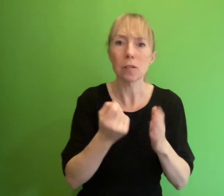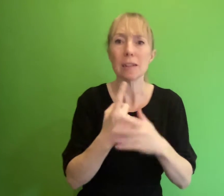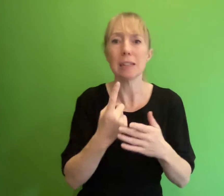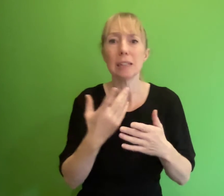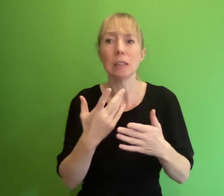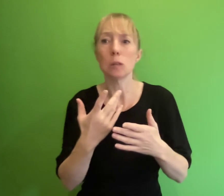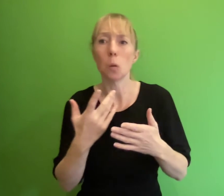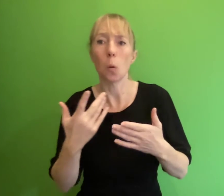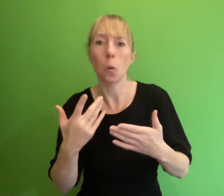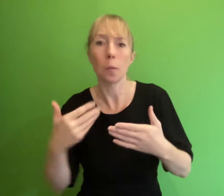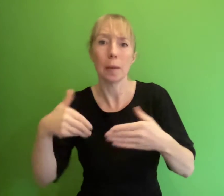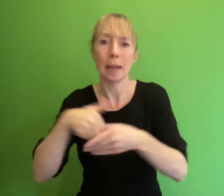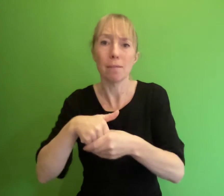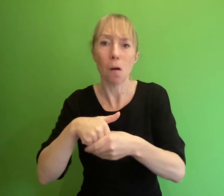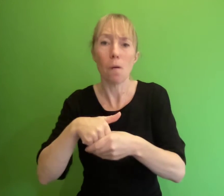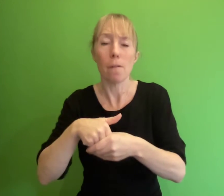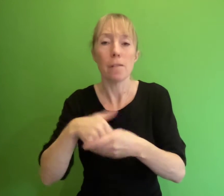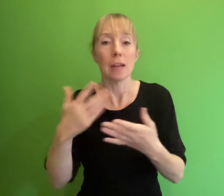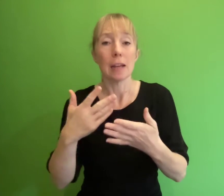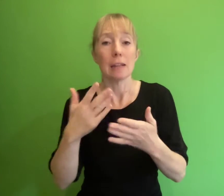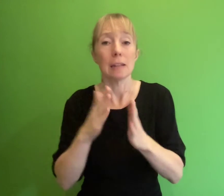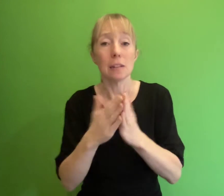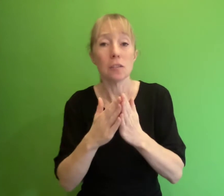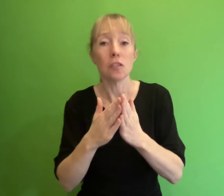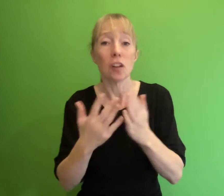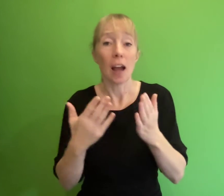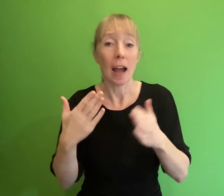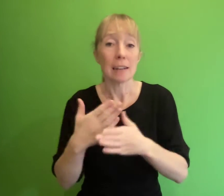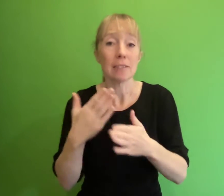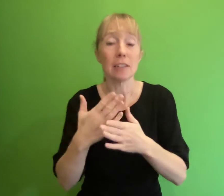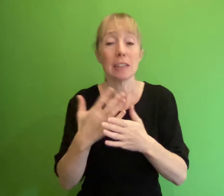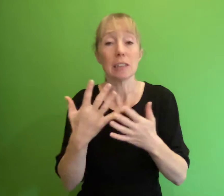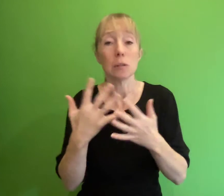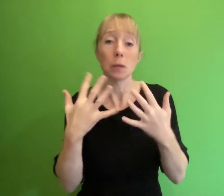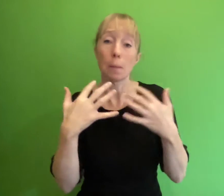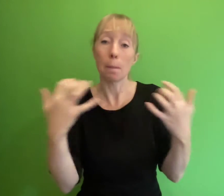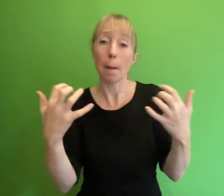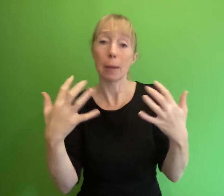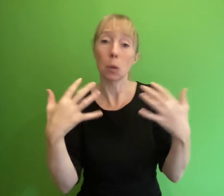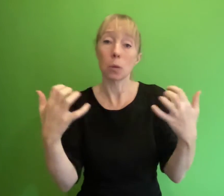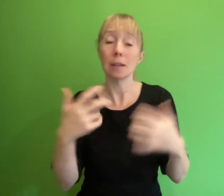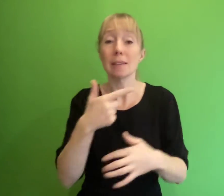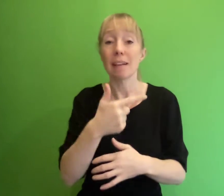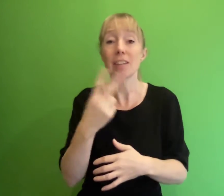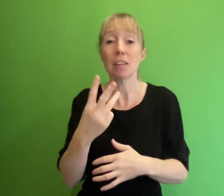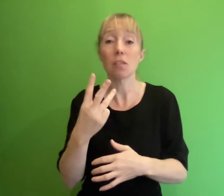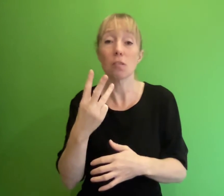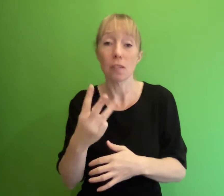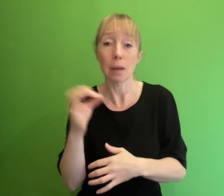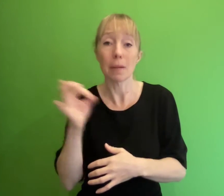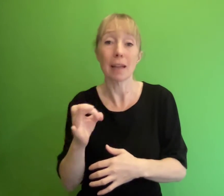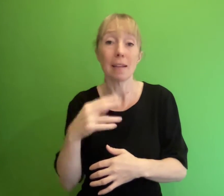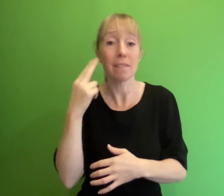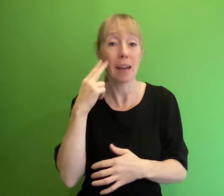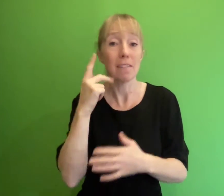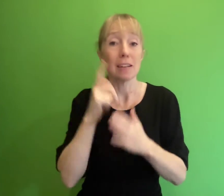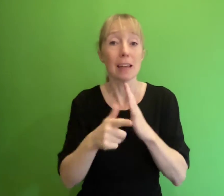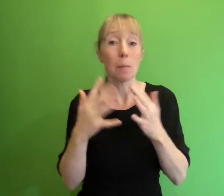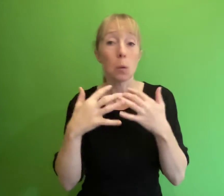with public audiences. 73% of deaf and disabled audiences want more deaf and disabled writers' events